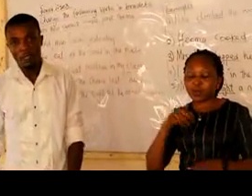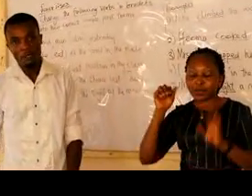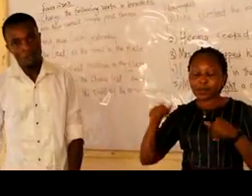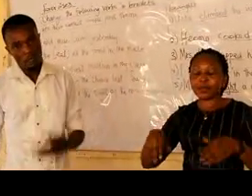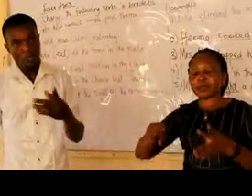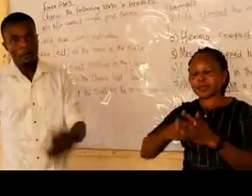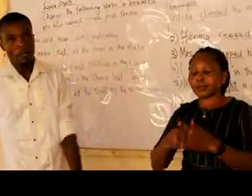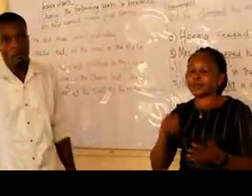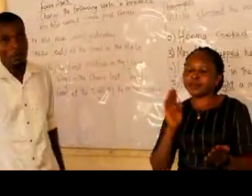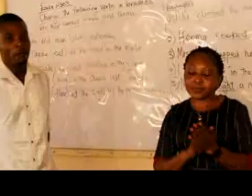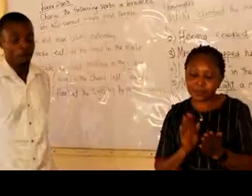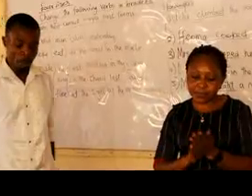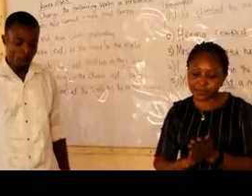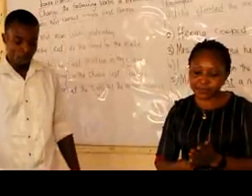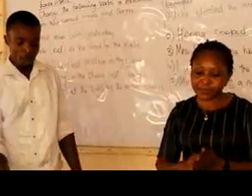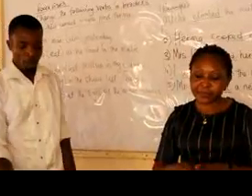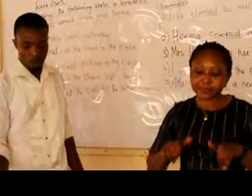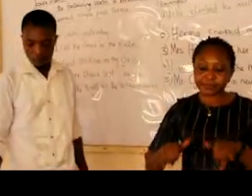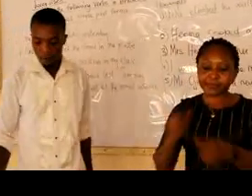guys. Stay safe and bye bye.